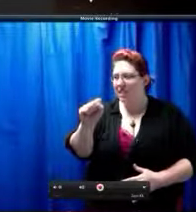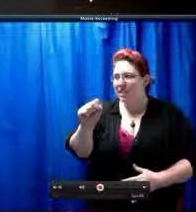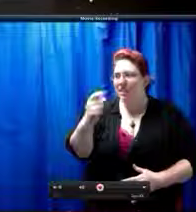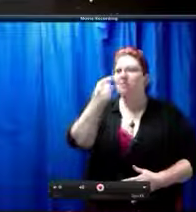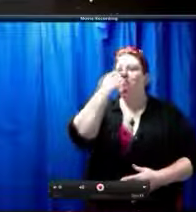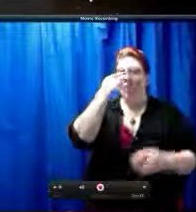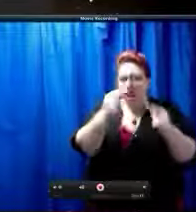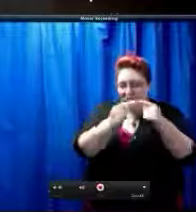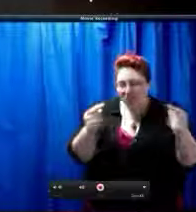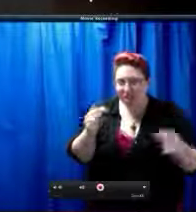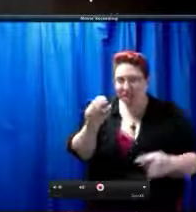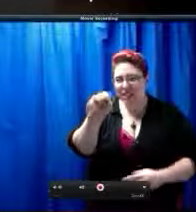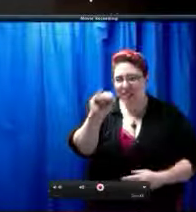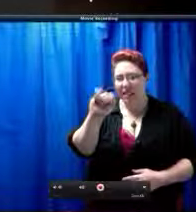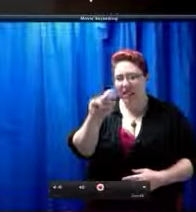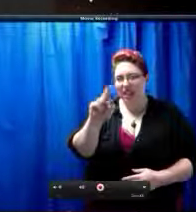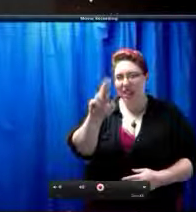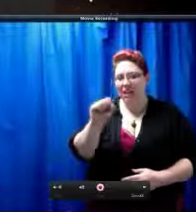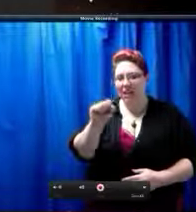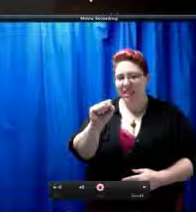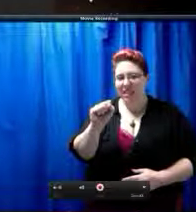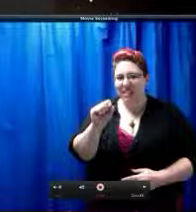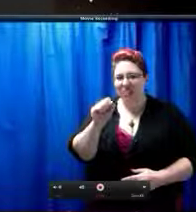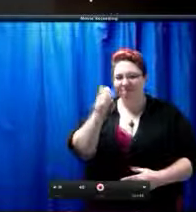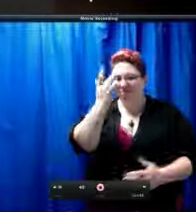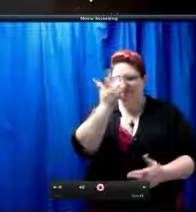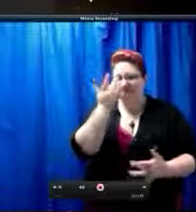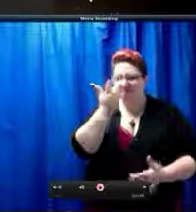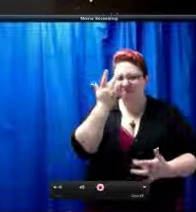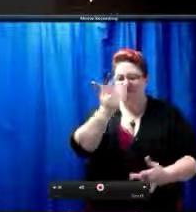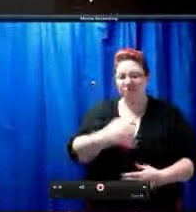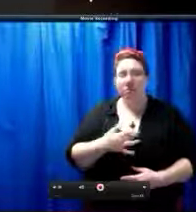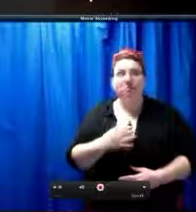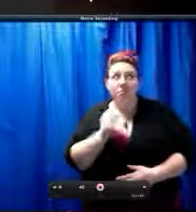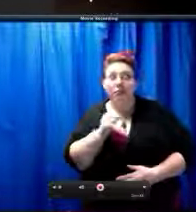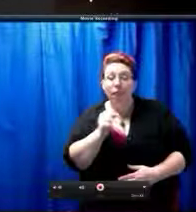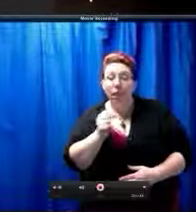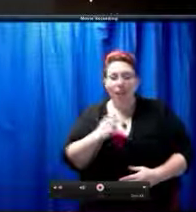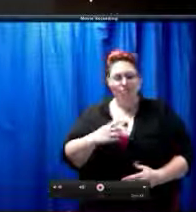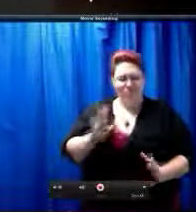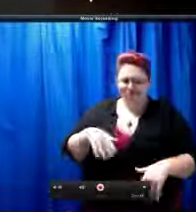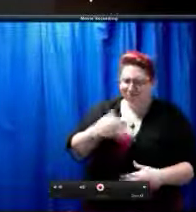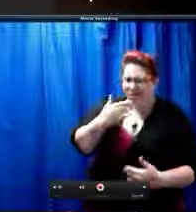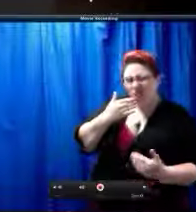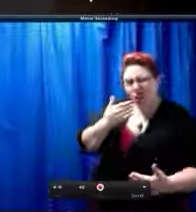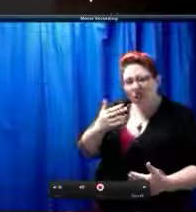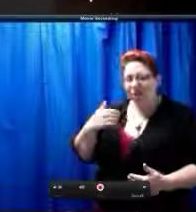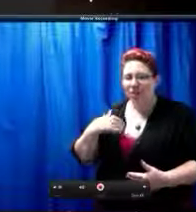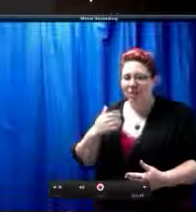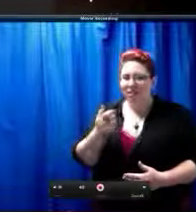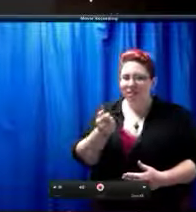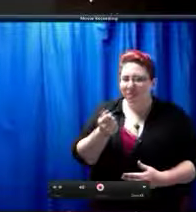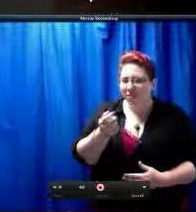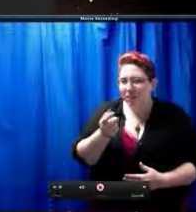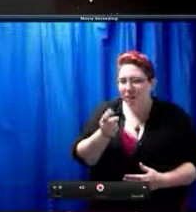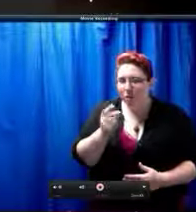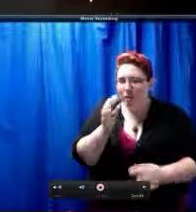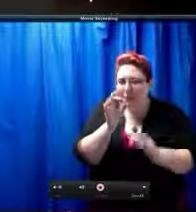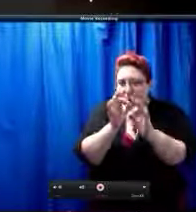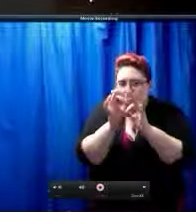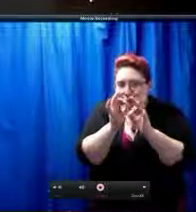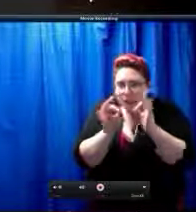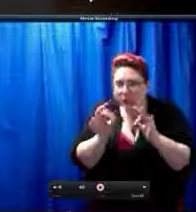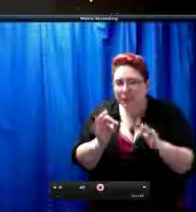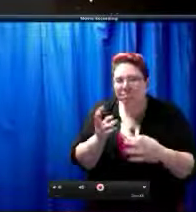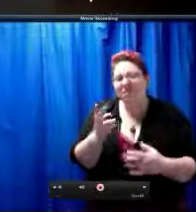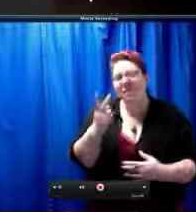Okay, lift your tongue for me. Everything looks good. Awesome. You've got some little tiny spots in the back of your throat. Those look like they're